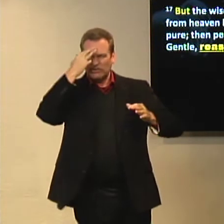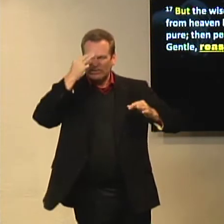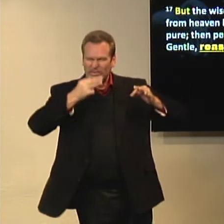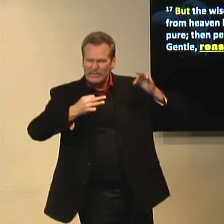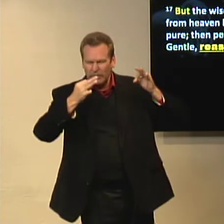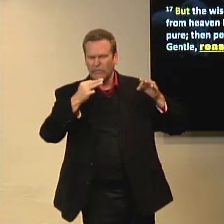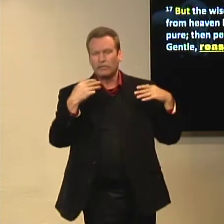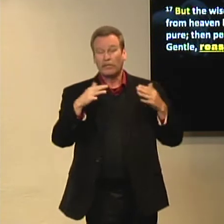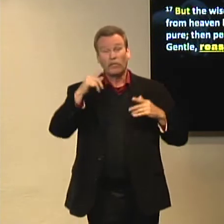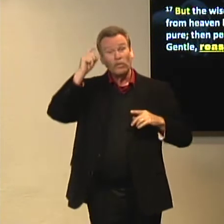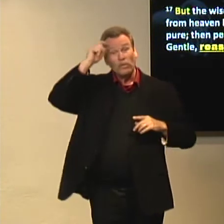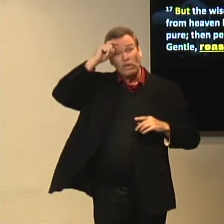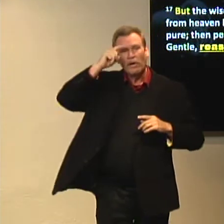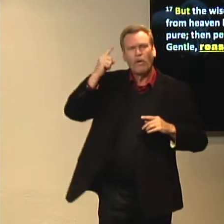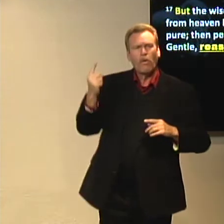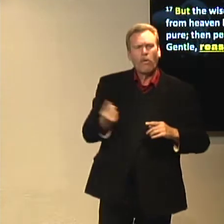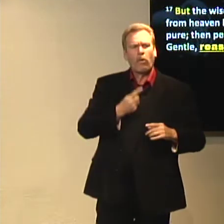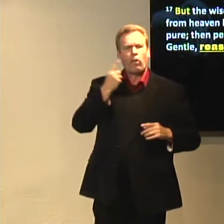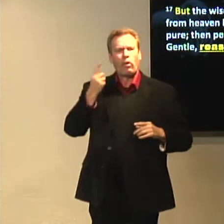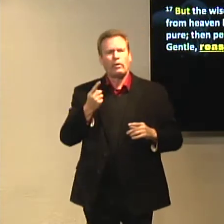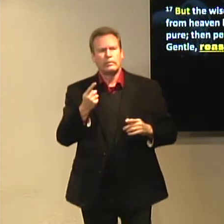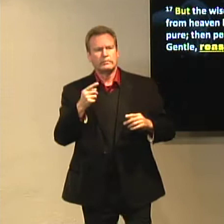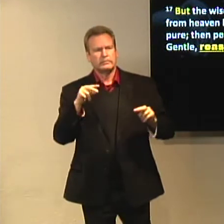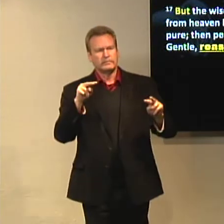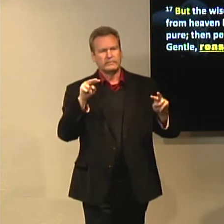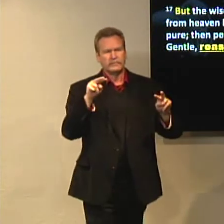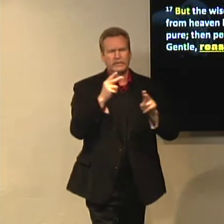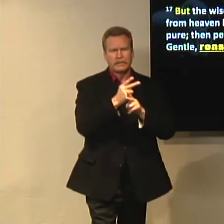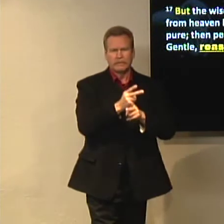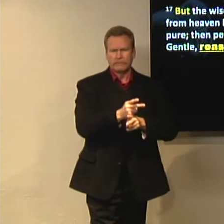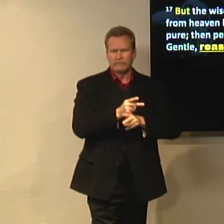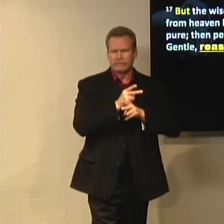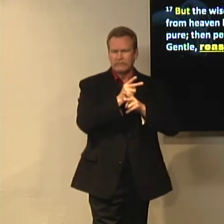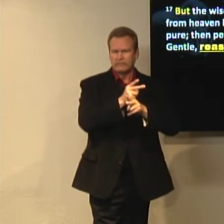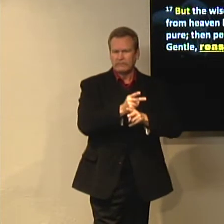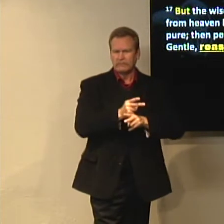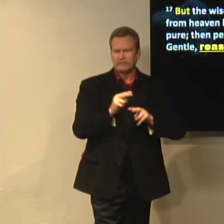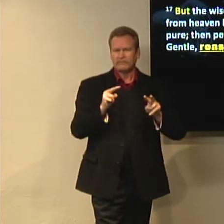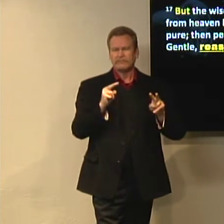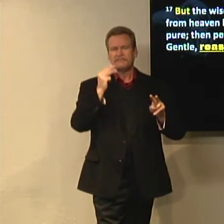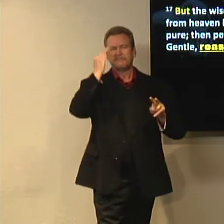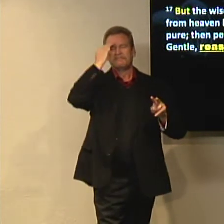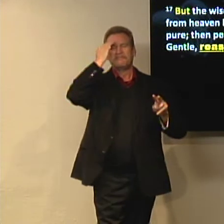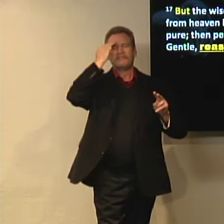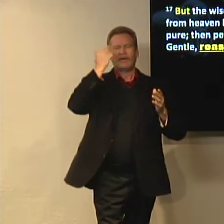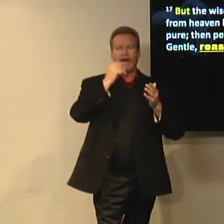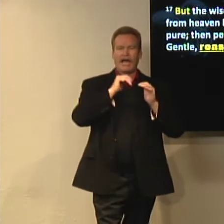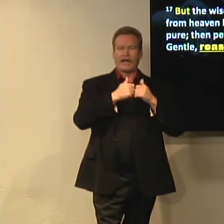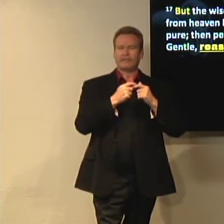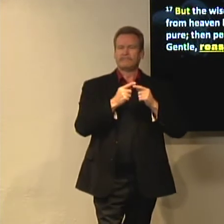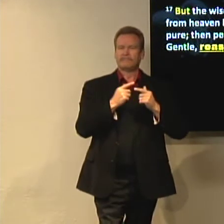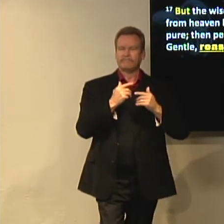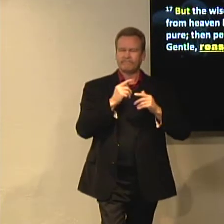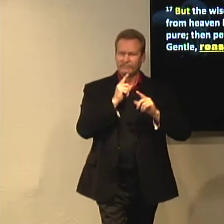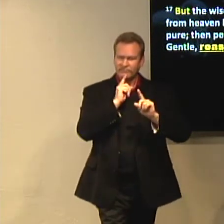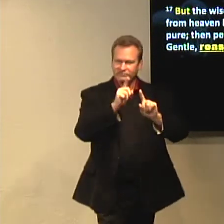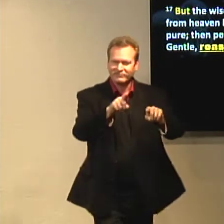about the reasoning and before I make the decision of what it is that I'm going to say. And that's what we are to do. We are supposed